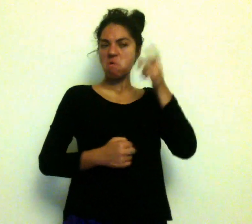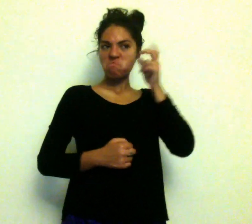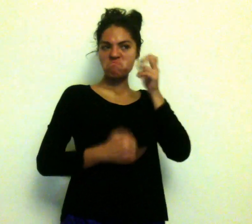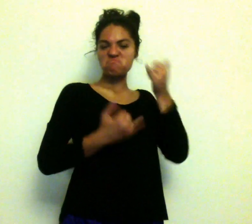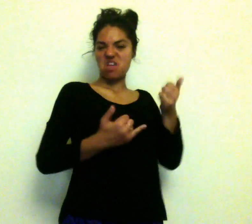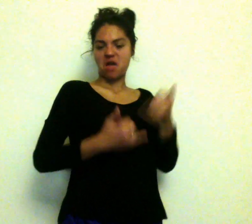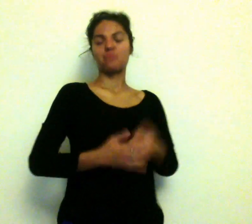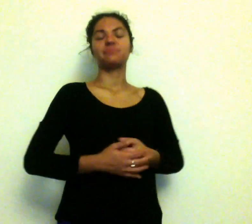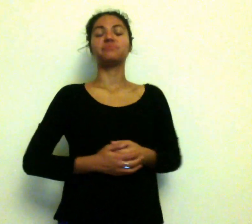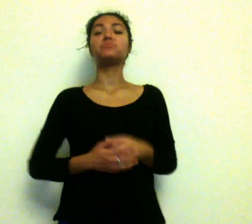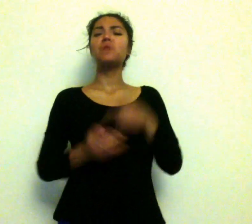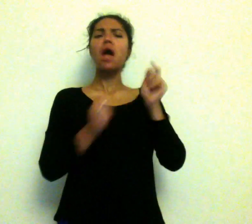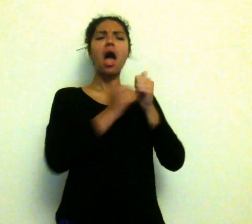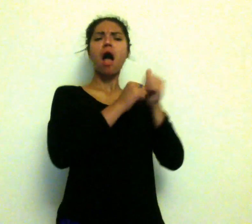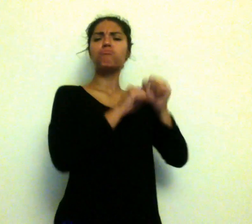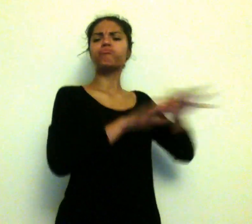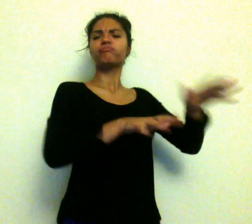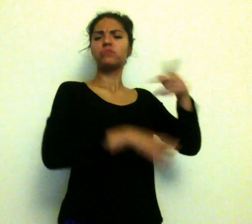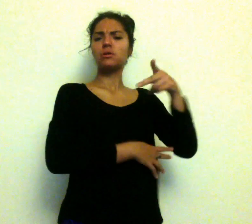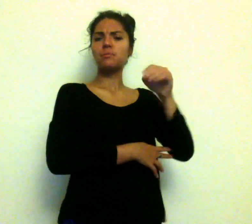find out more about Ravi Zacharias and the team at